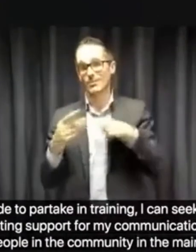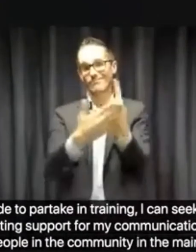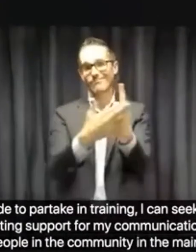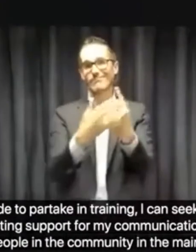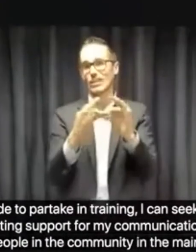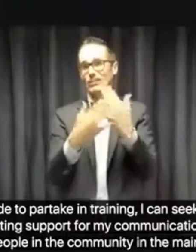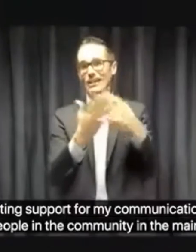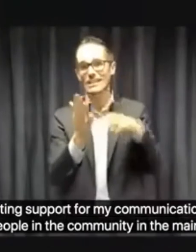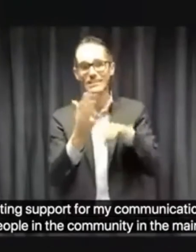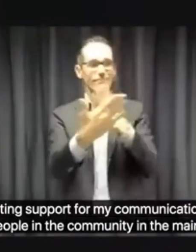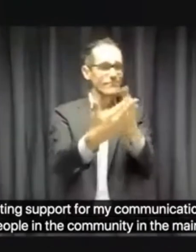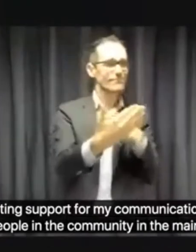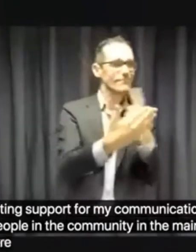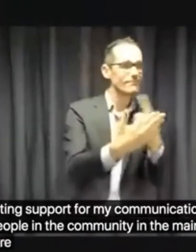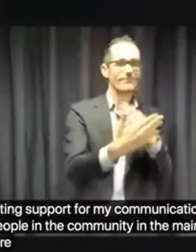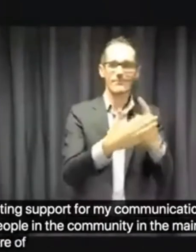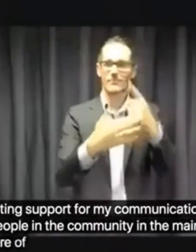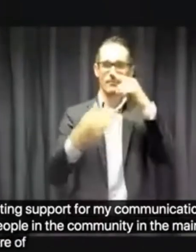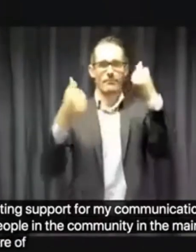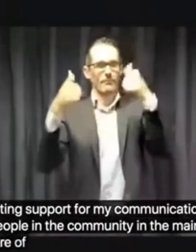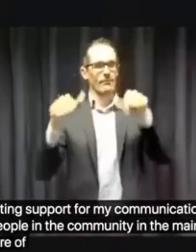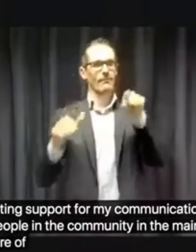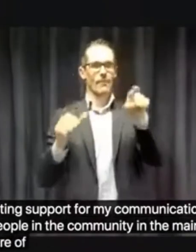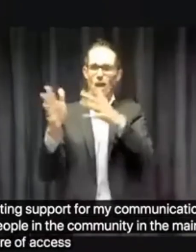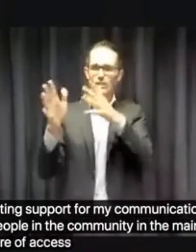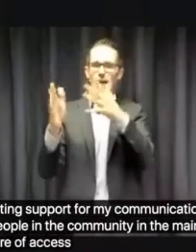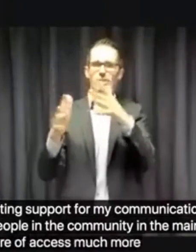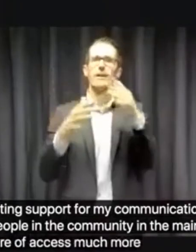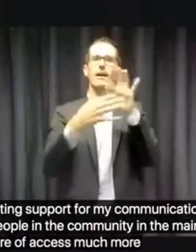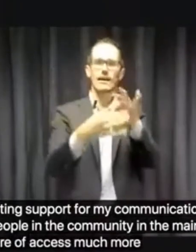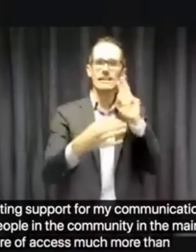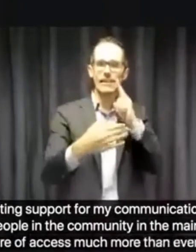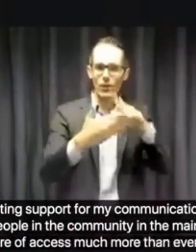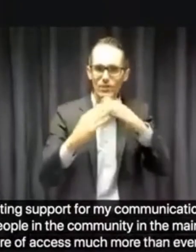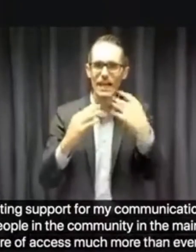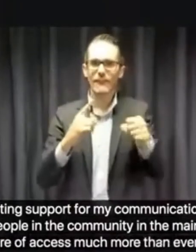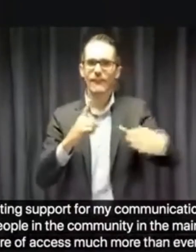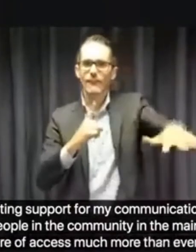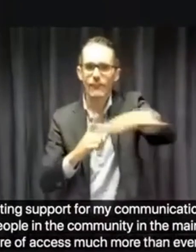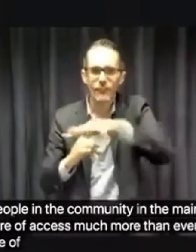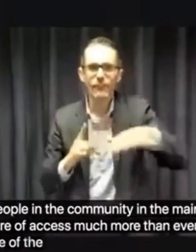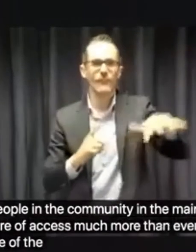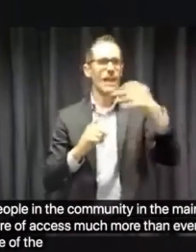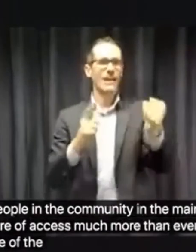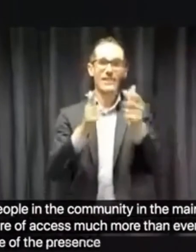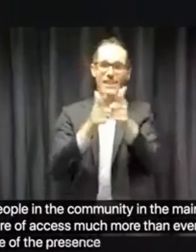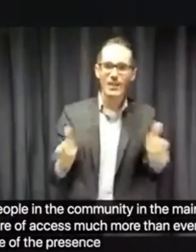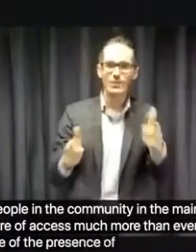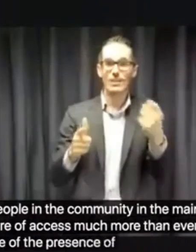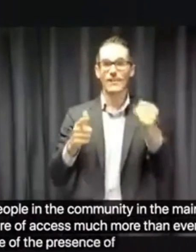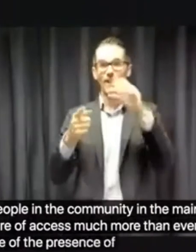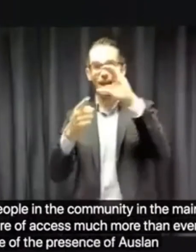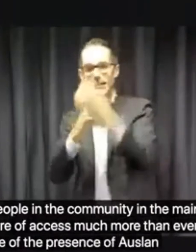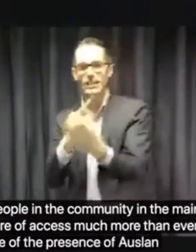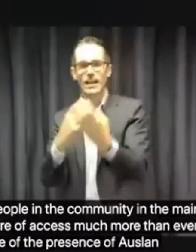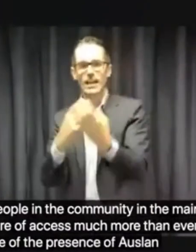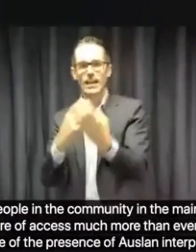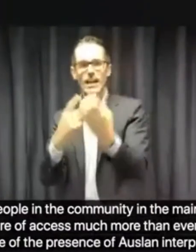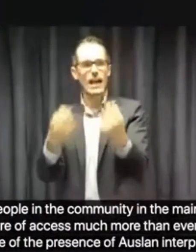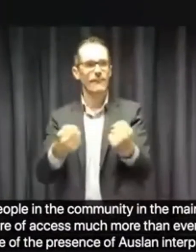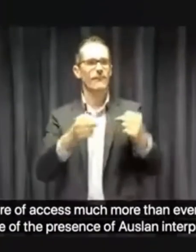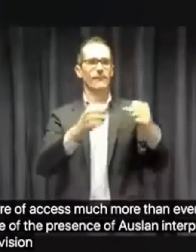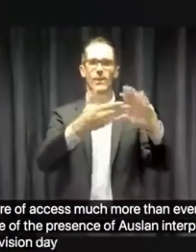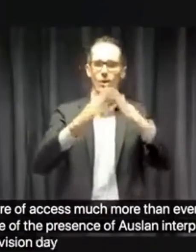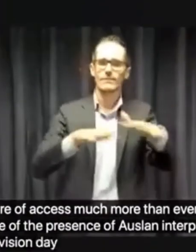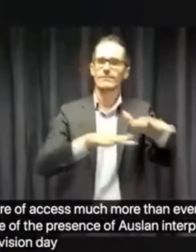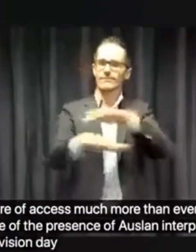been before, because of the presence of Auslan interpreters on the television, day in, day out. People have become familiar with our language,